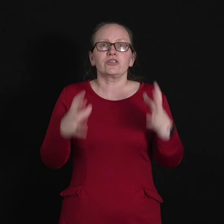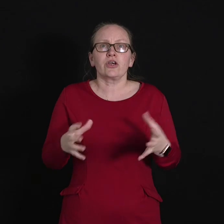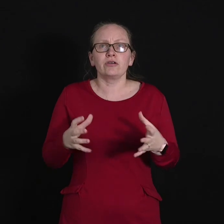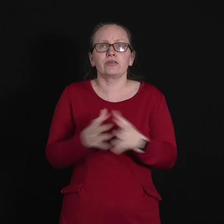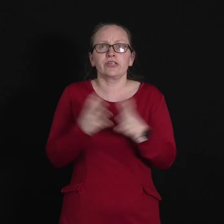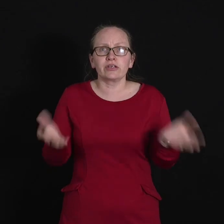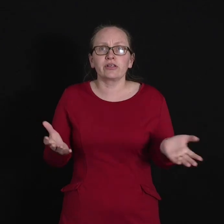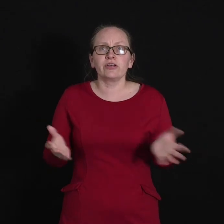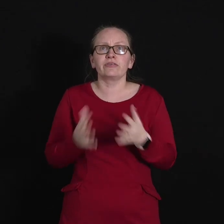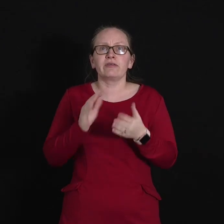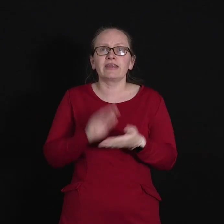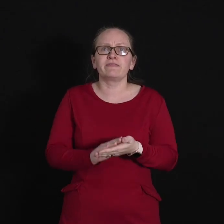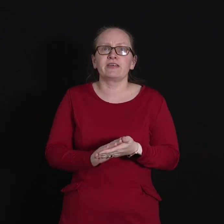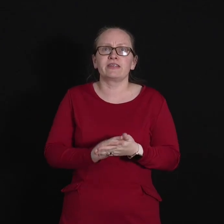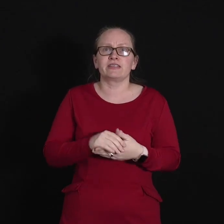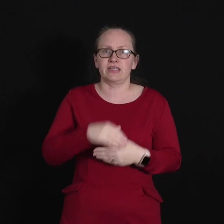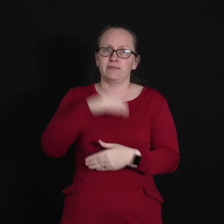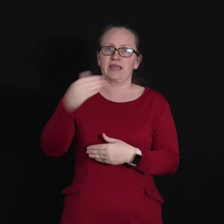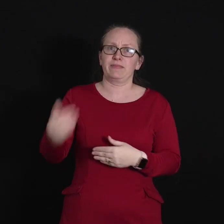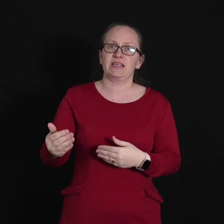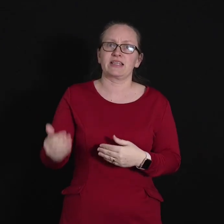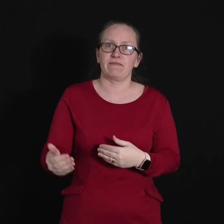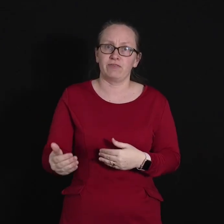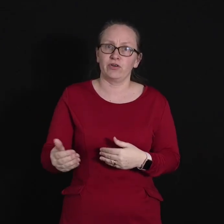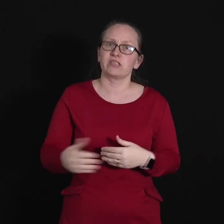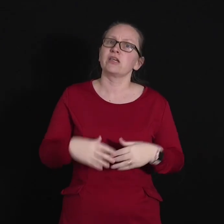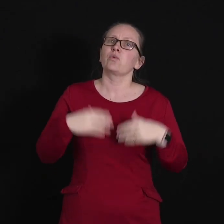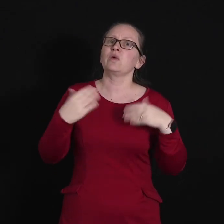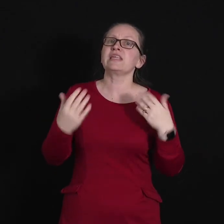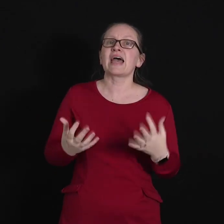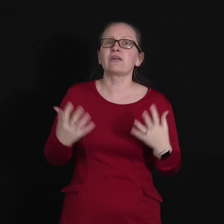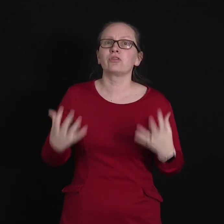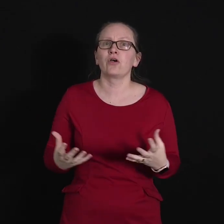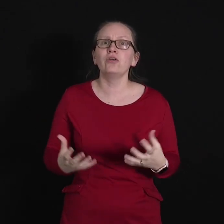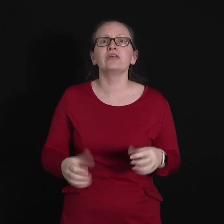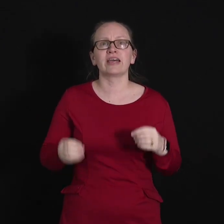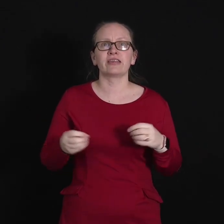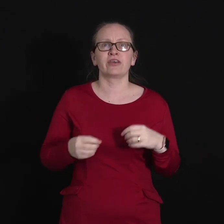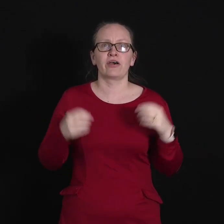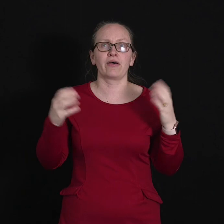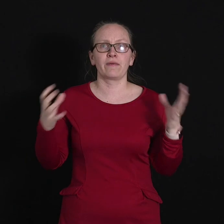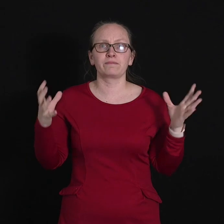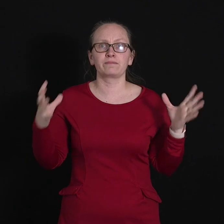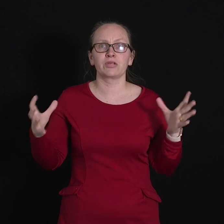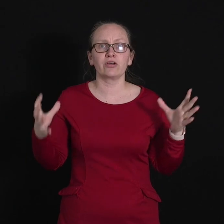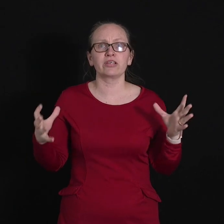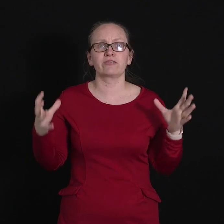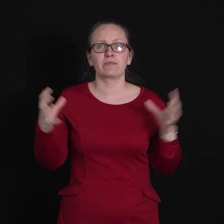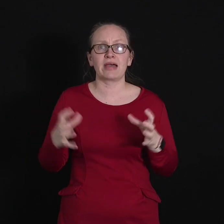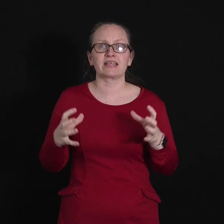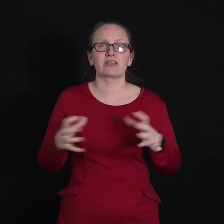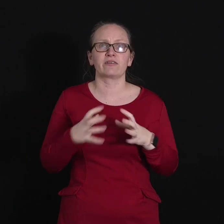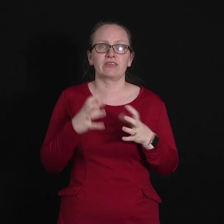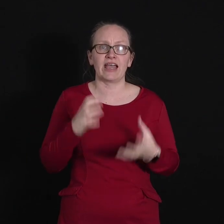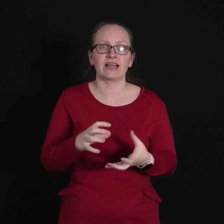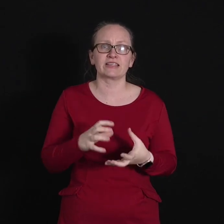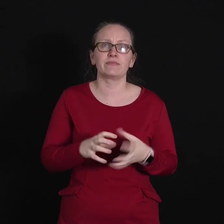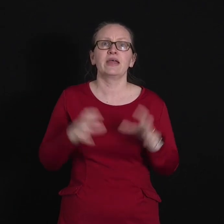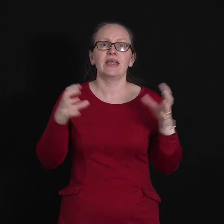So to conclude, Rutherford did make a big step forwards. We now know that the majority of the mass of the atom